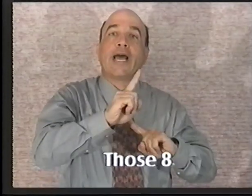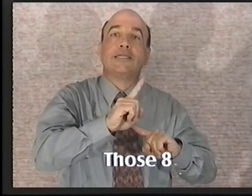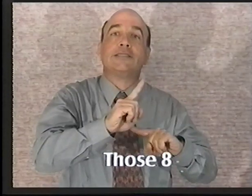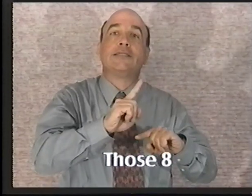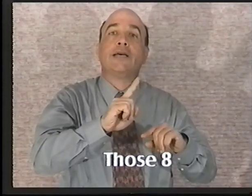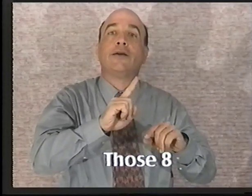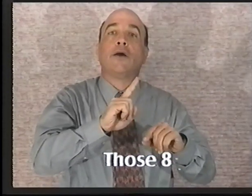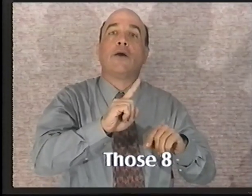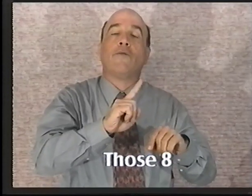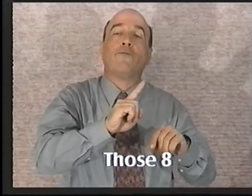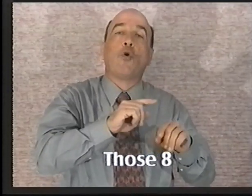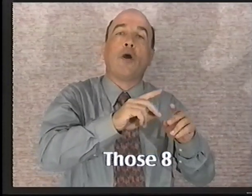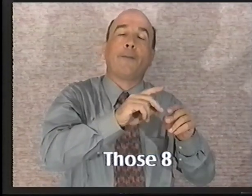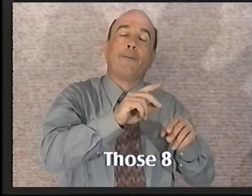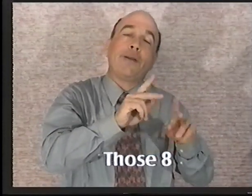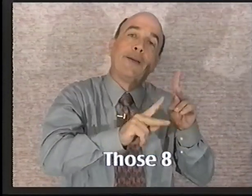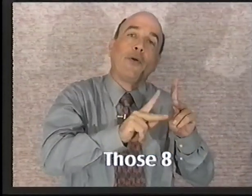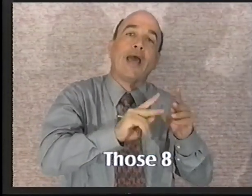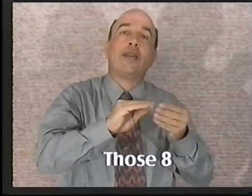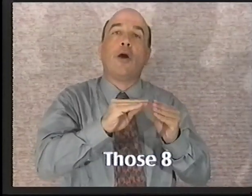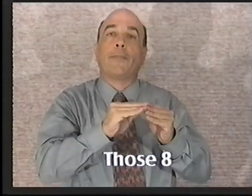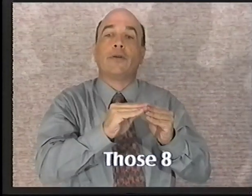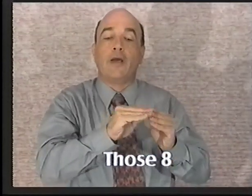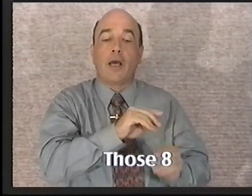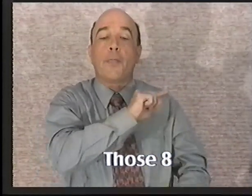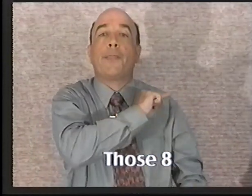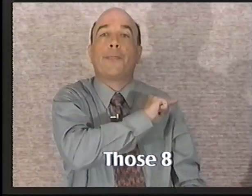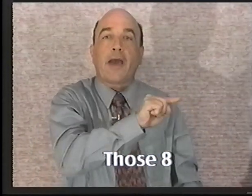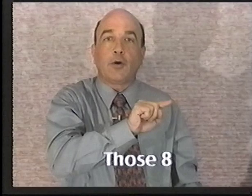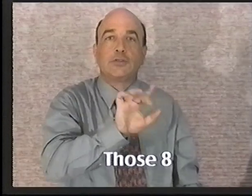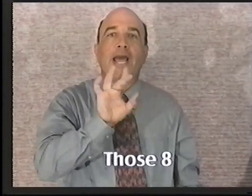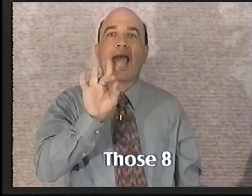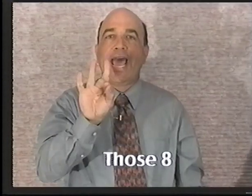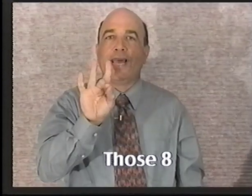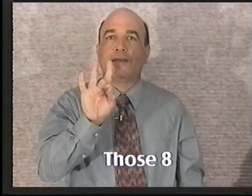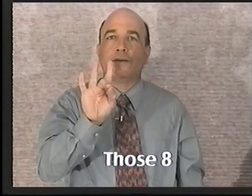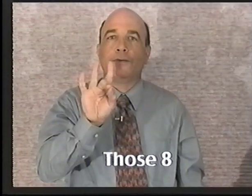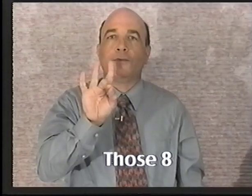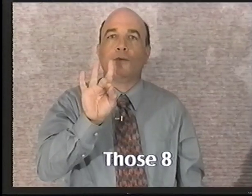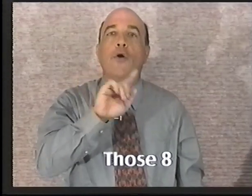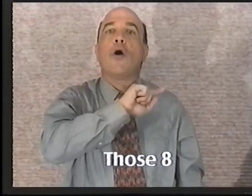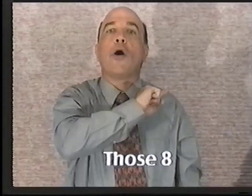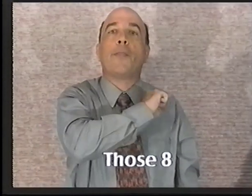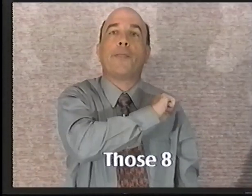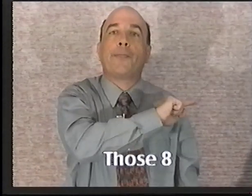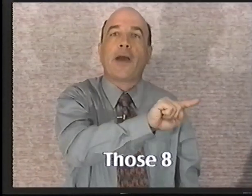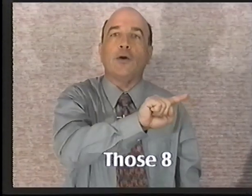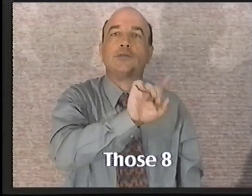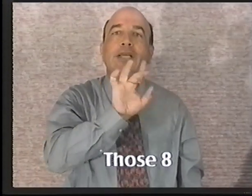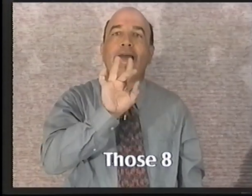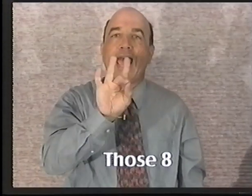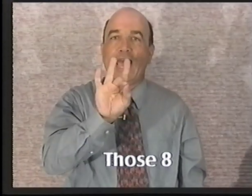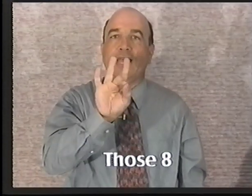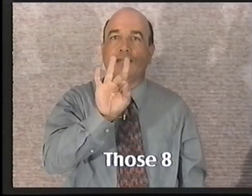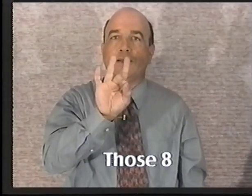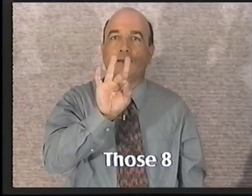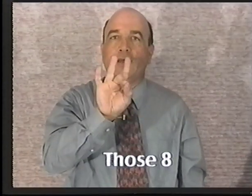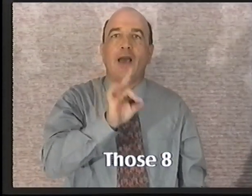signs for people and number. Both 8. Both 8. If